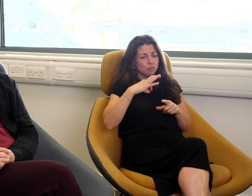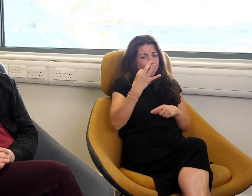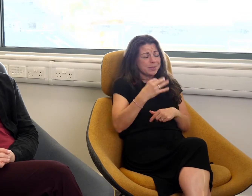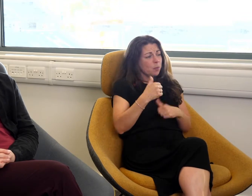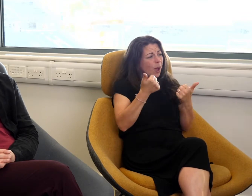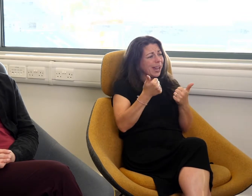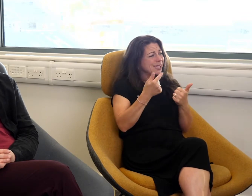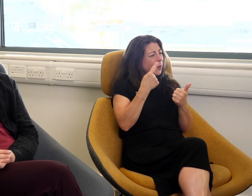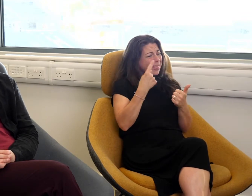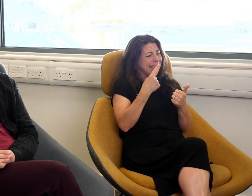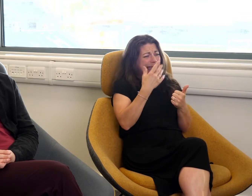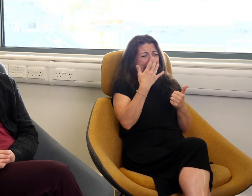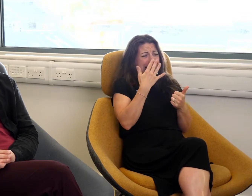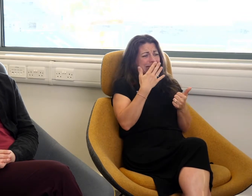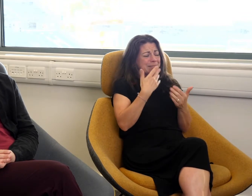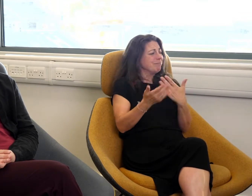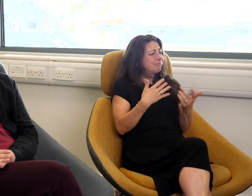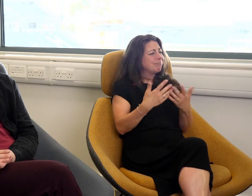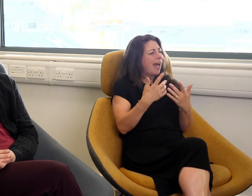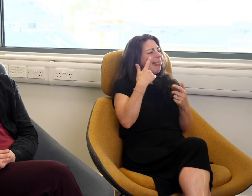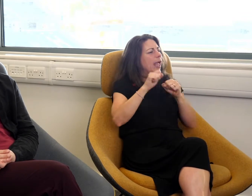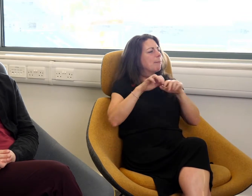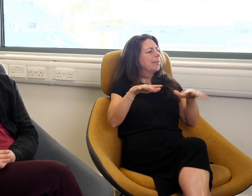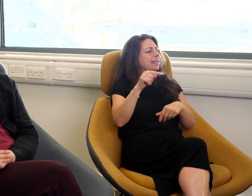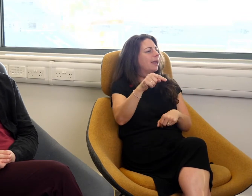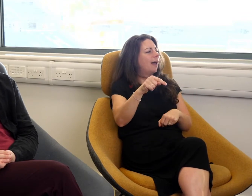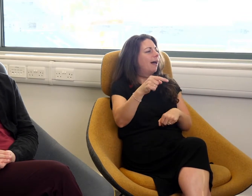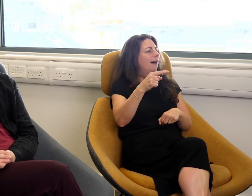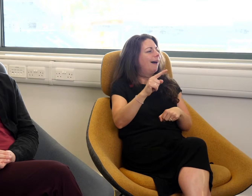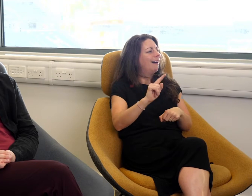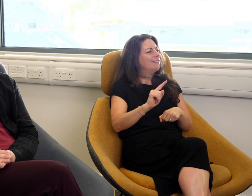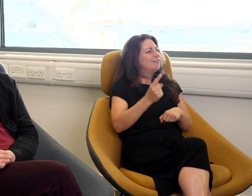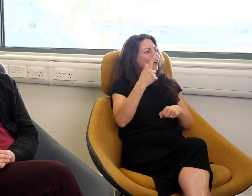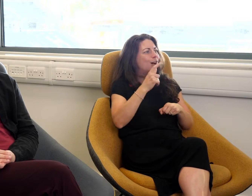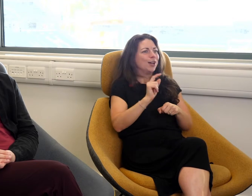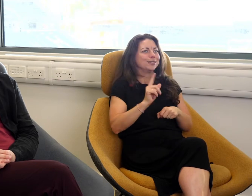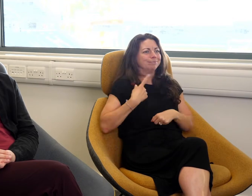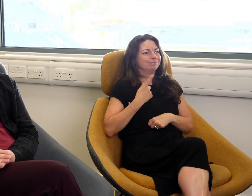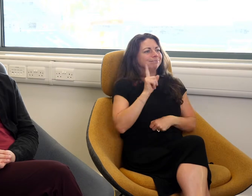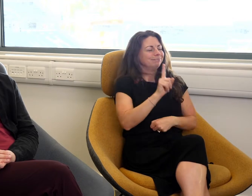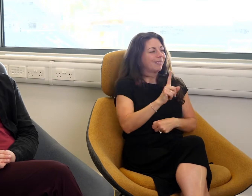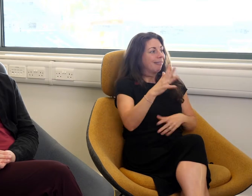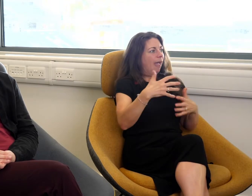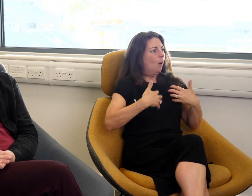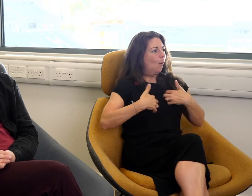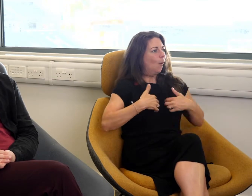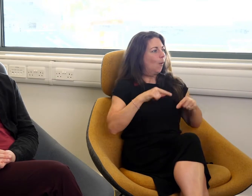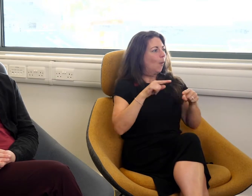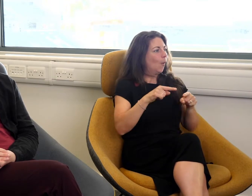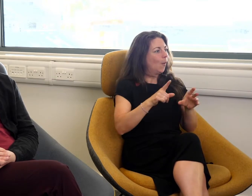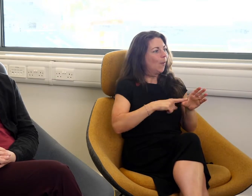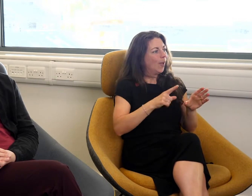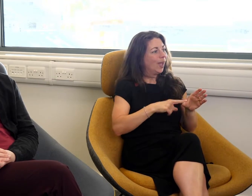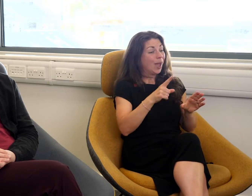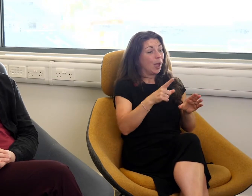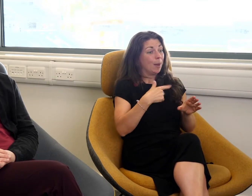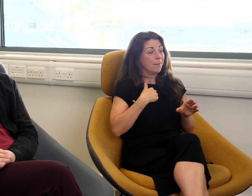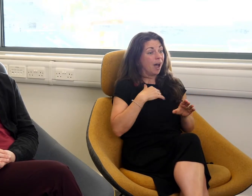of a difference. I think the media often find it quite interesting at first when there's quite a young MP elected, but I'm not the youngest one in recent times.